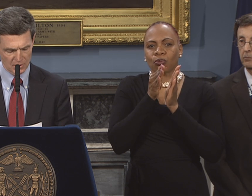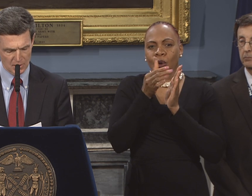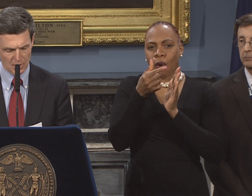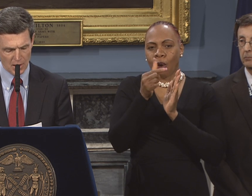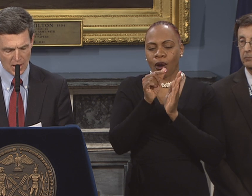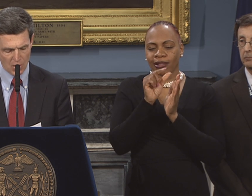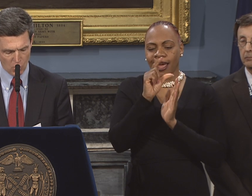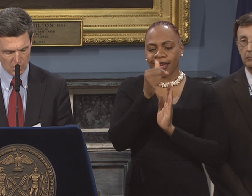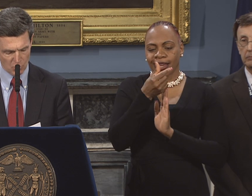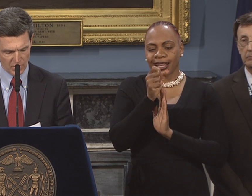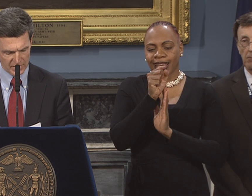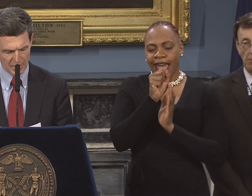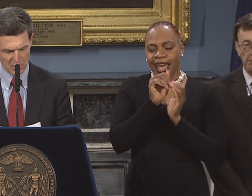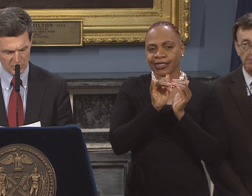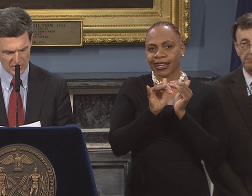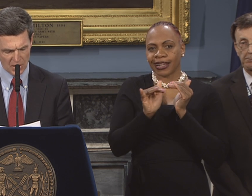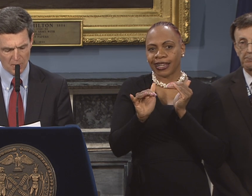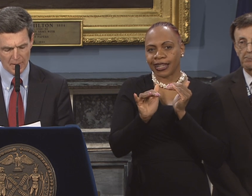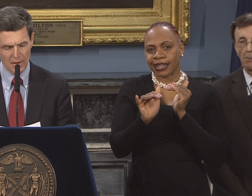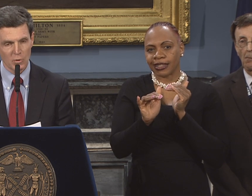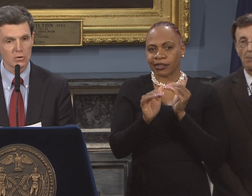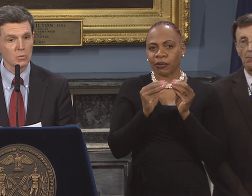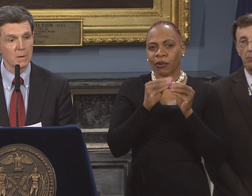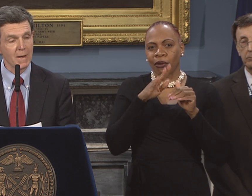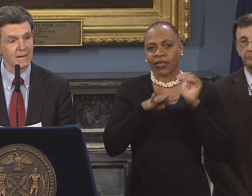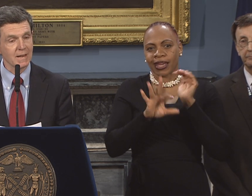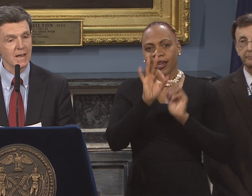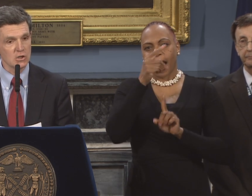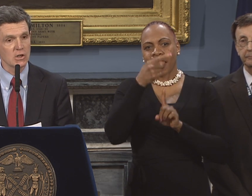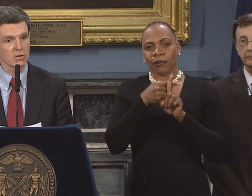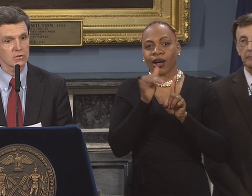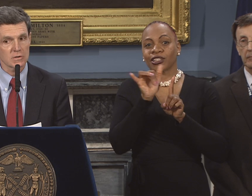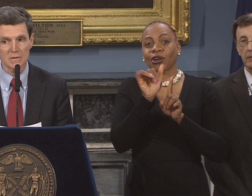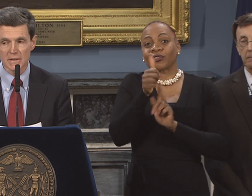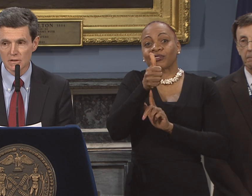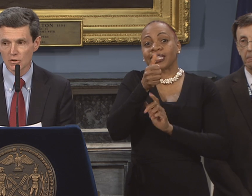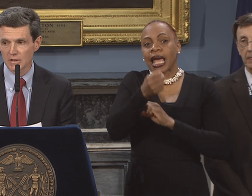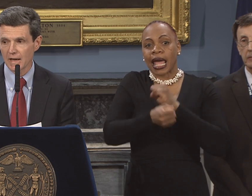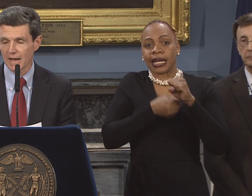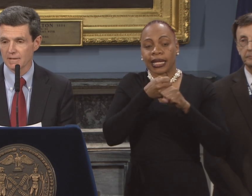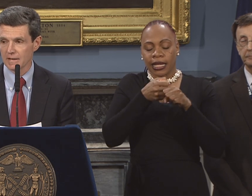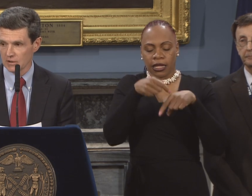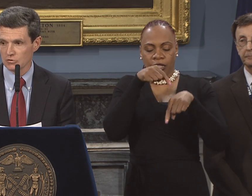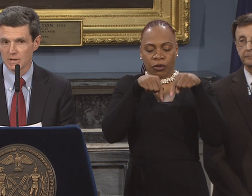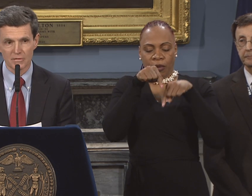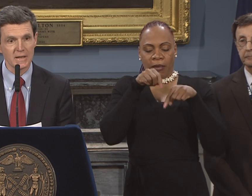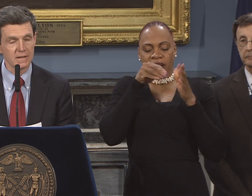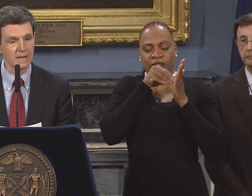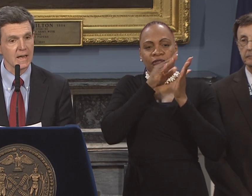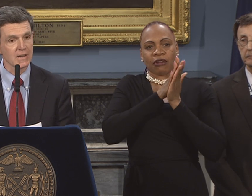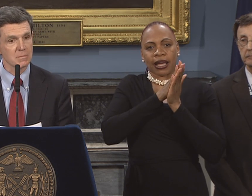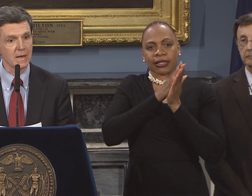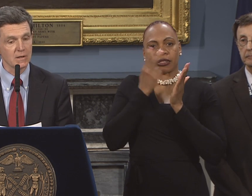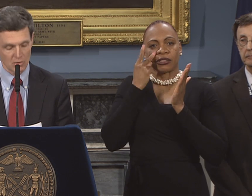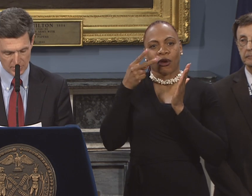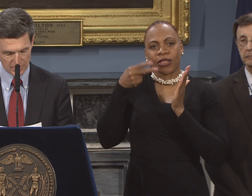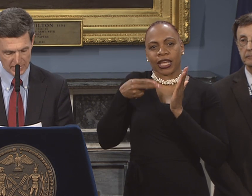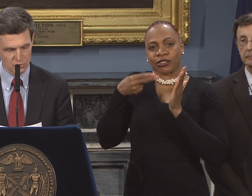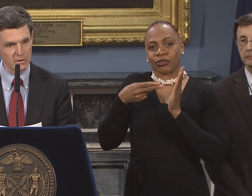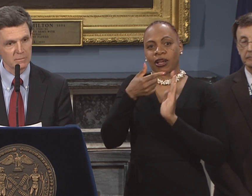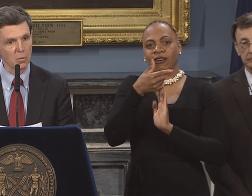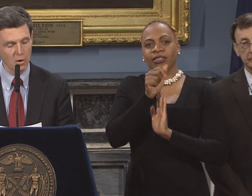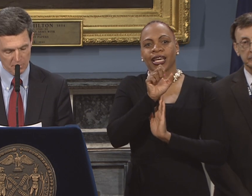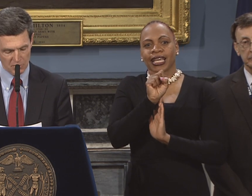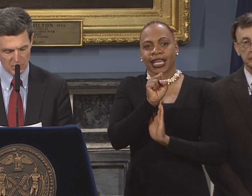being found all more than 9 months ago, we also went back 10 years and looked at the history of the gas main on